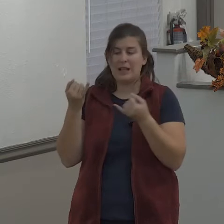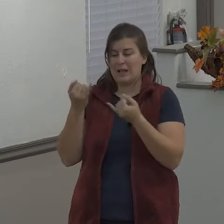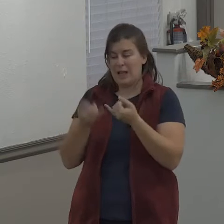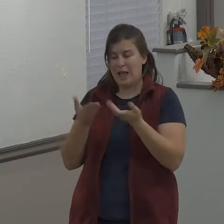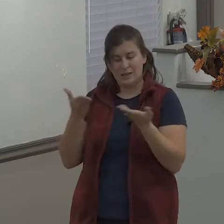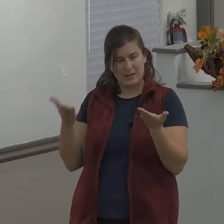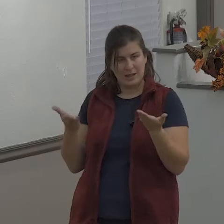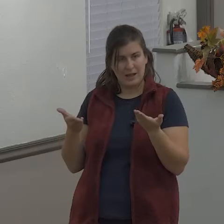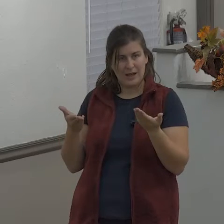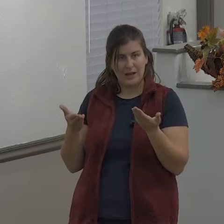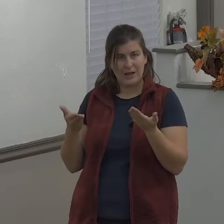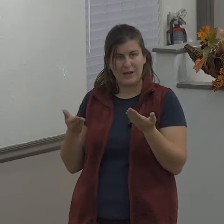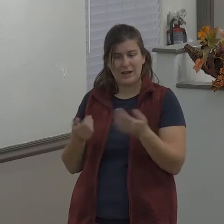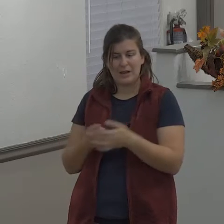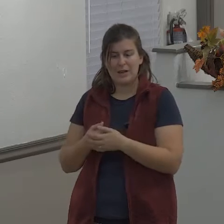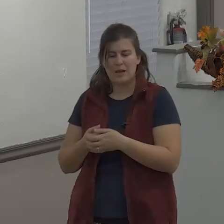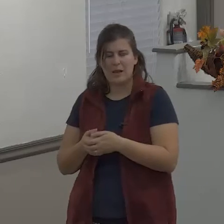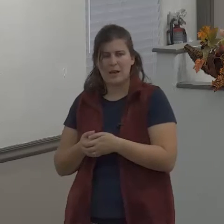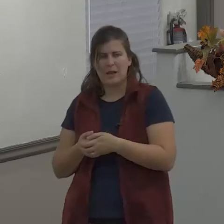And the last thing